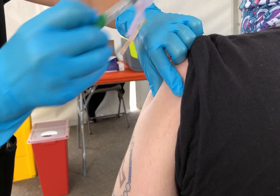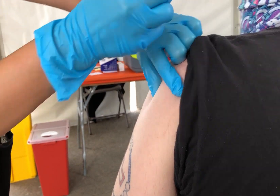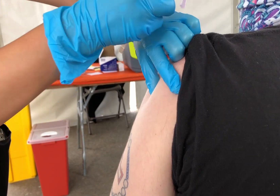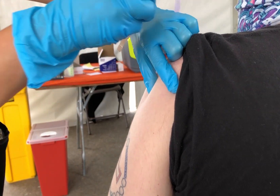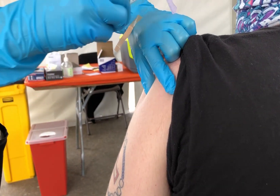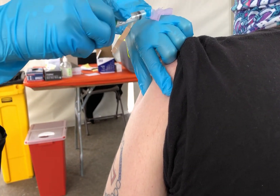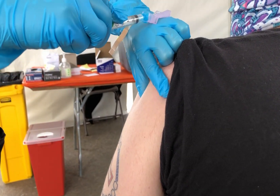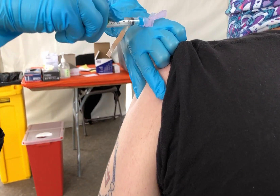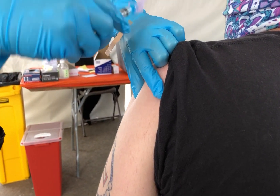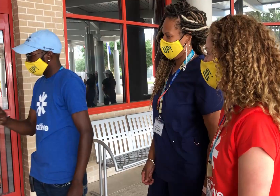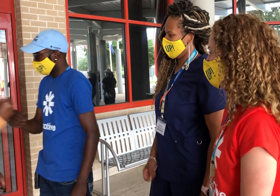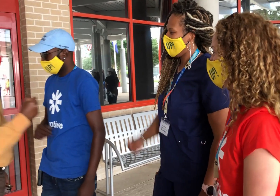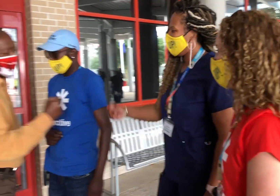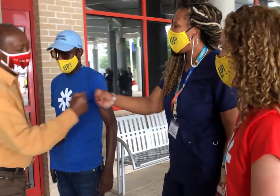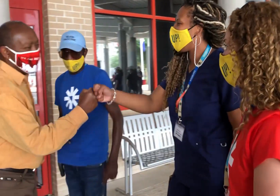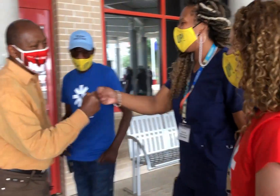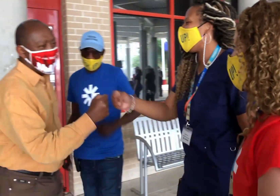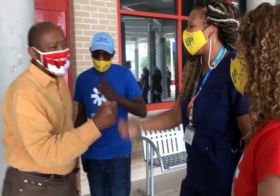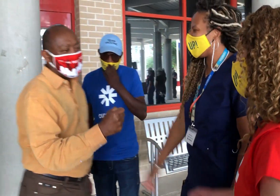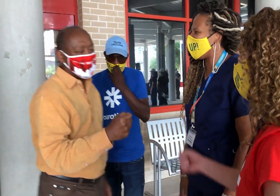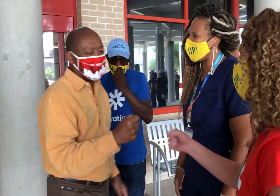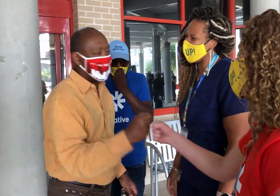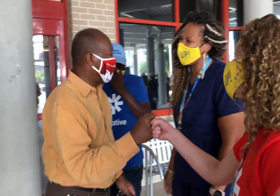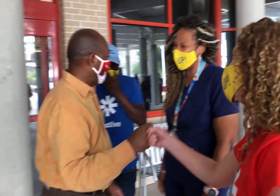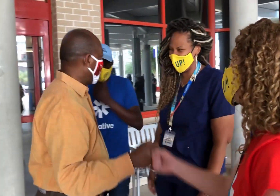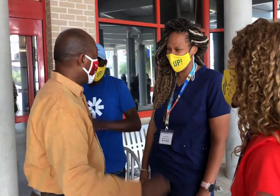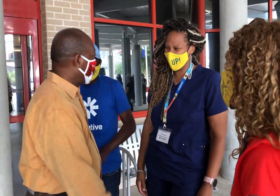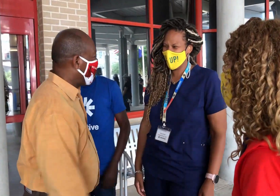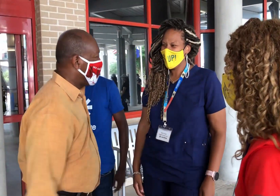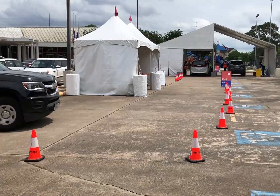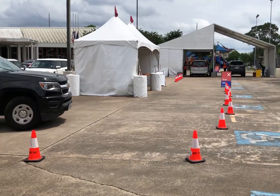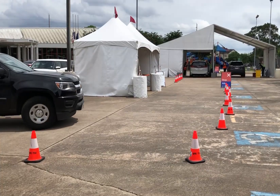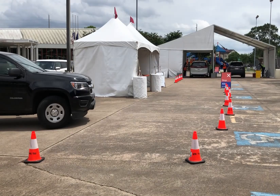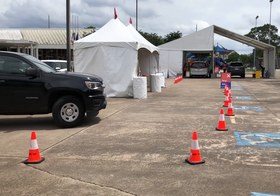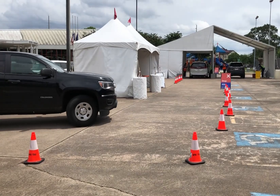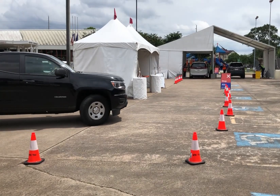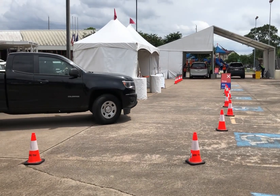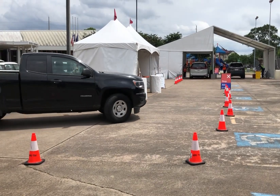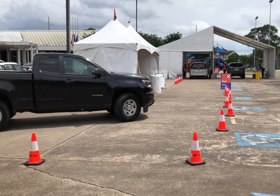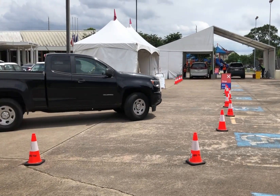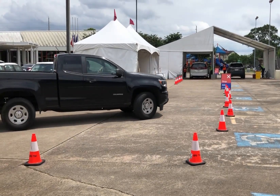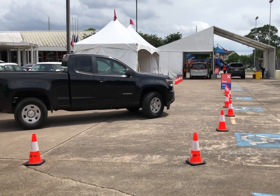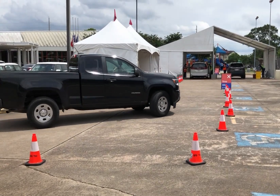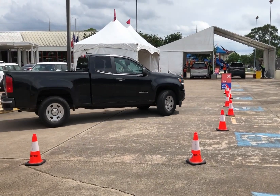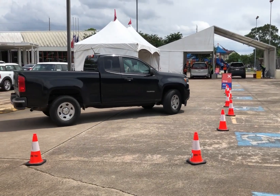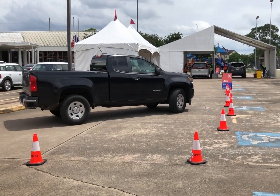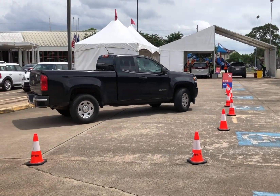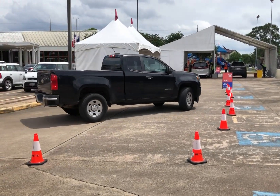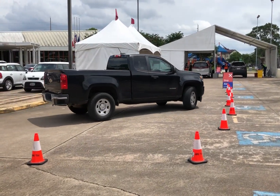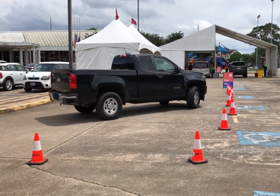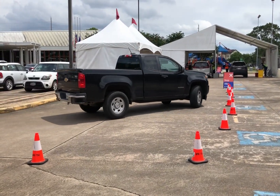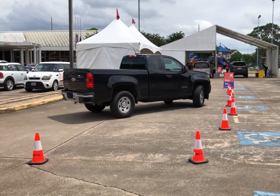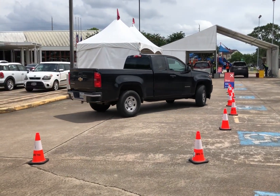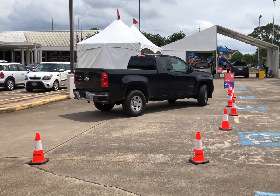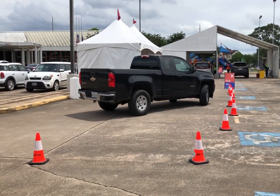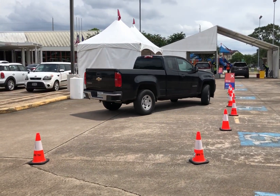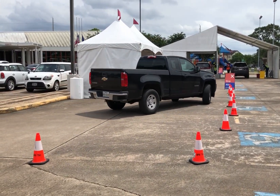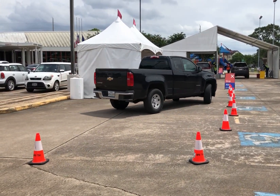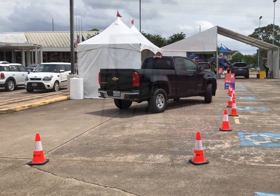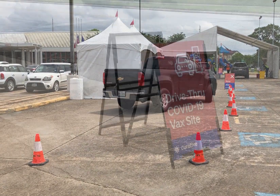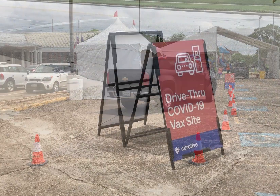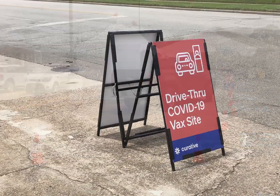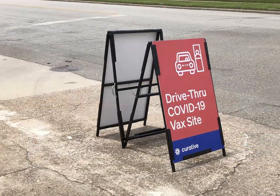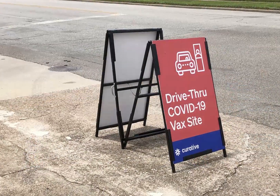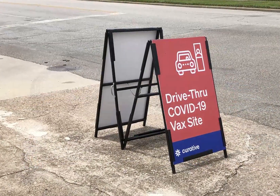We're all done. All right, let me say good afternoon. And look, we're here at the West Grade Multi-Service